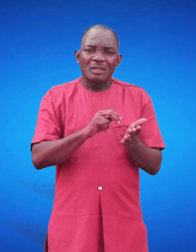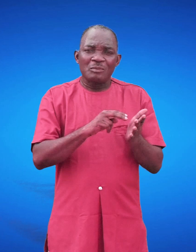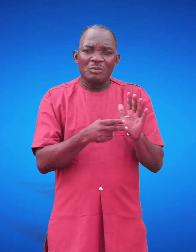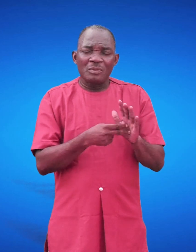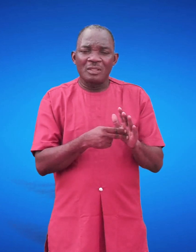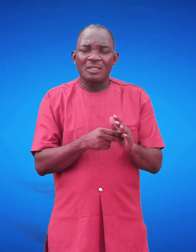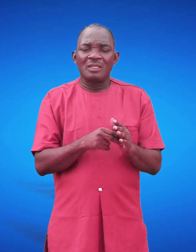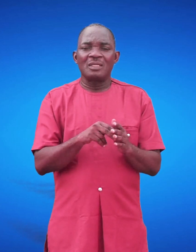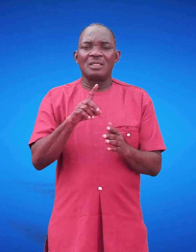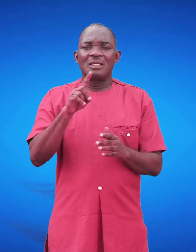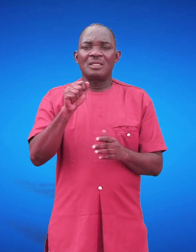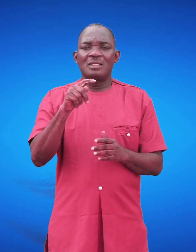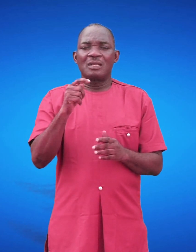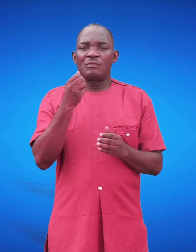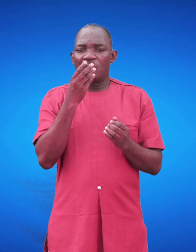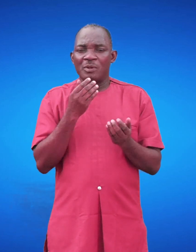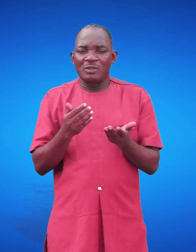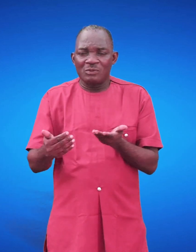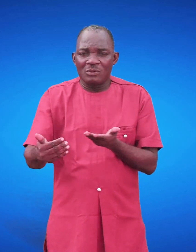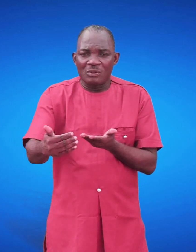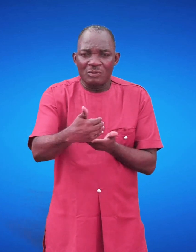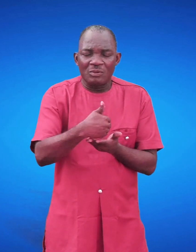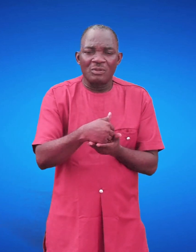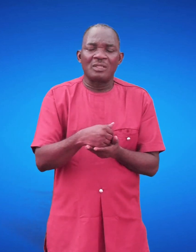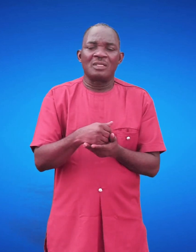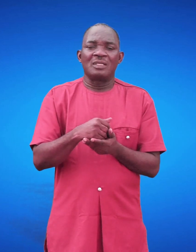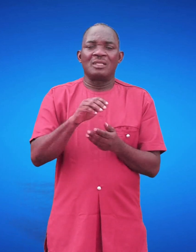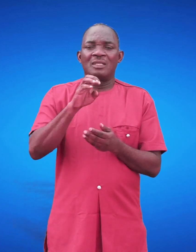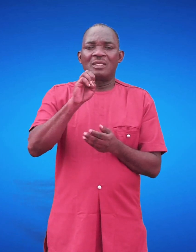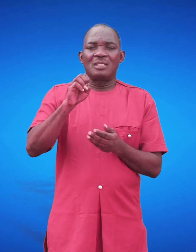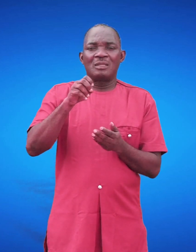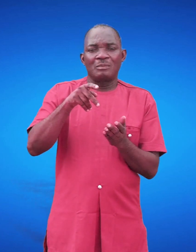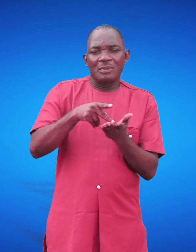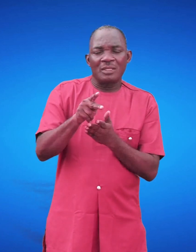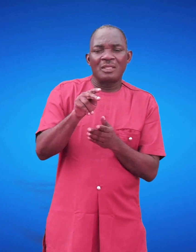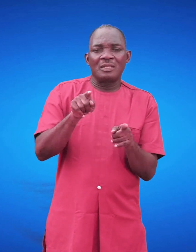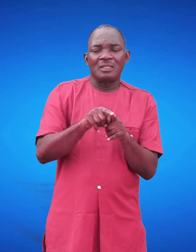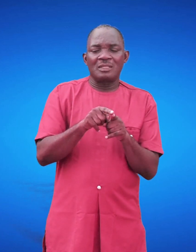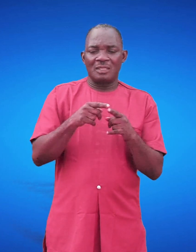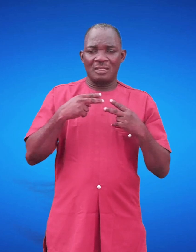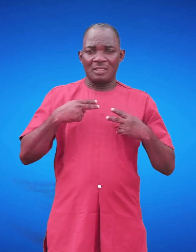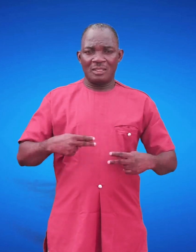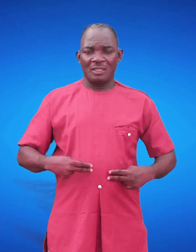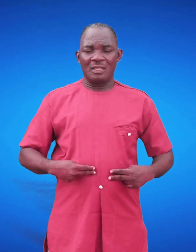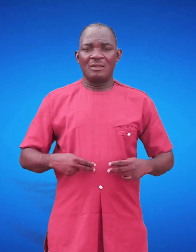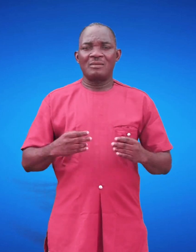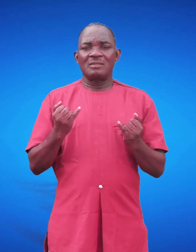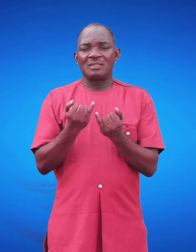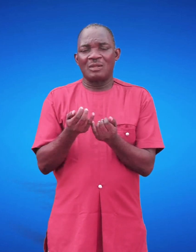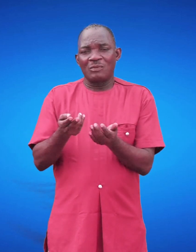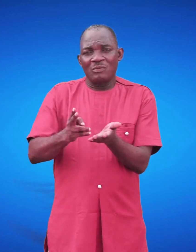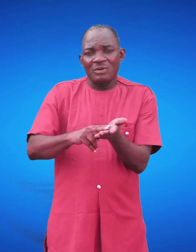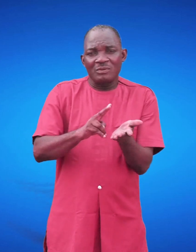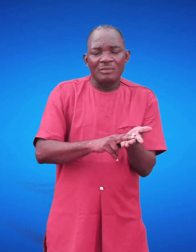data collection, e-payment, NHI registration,